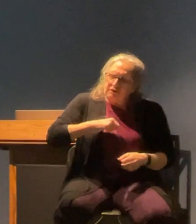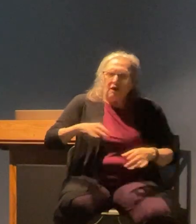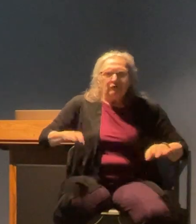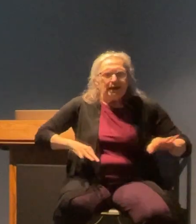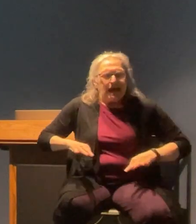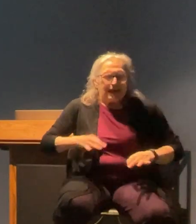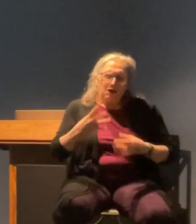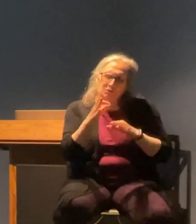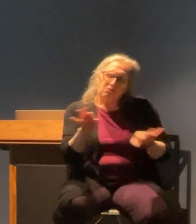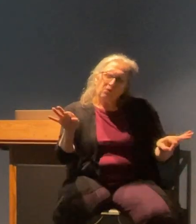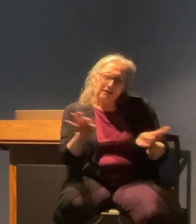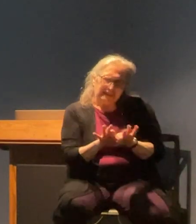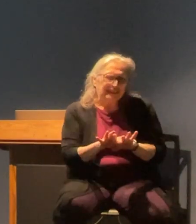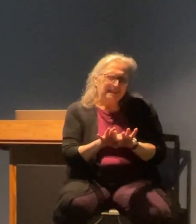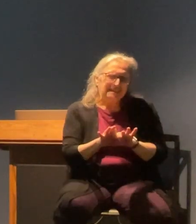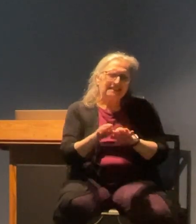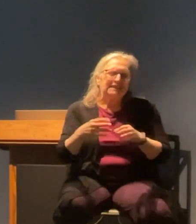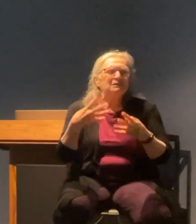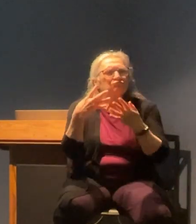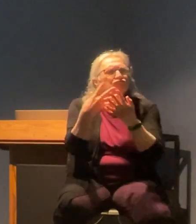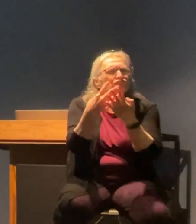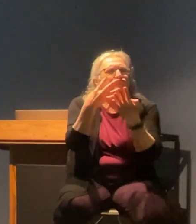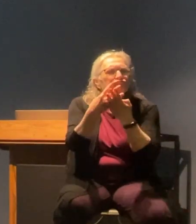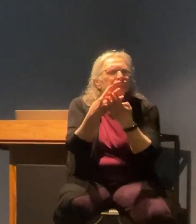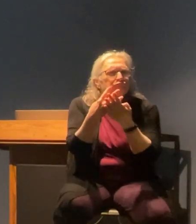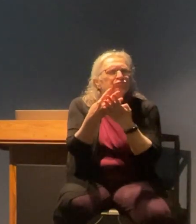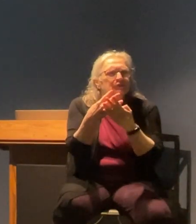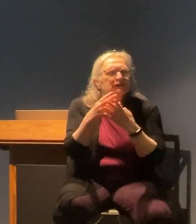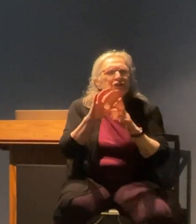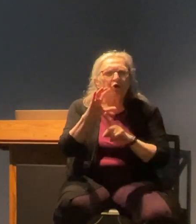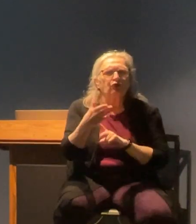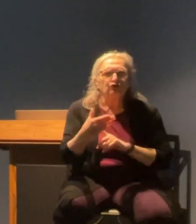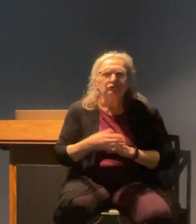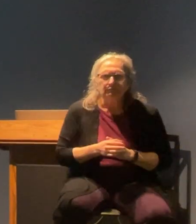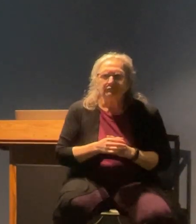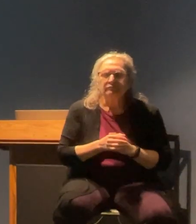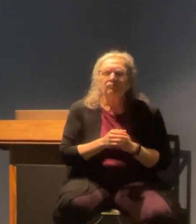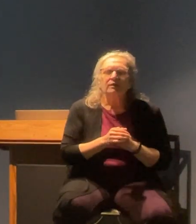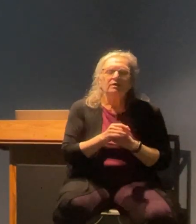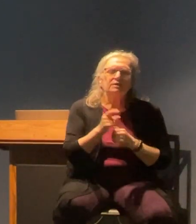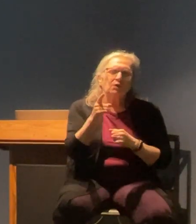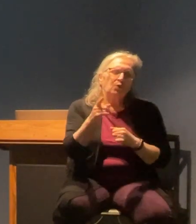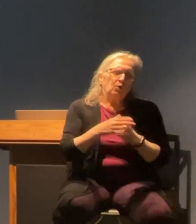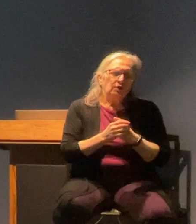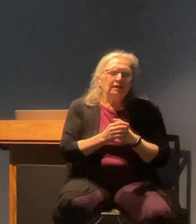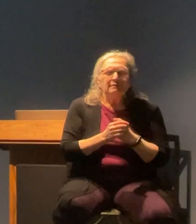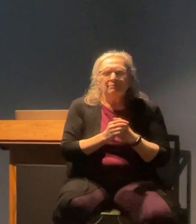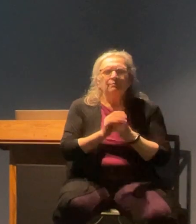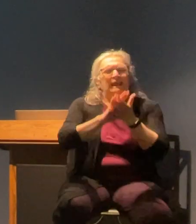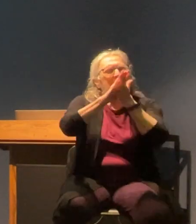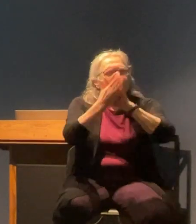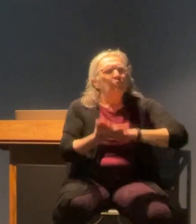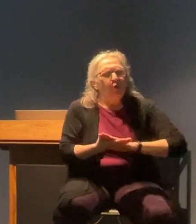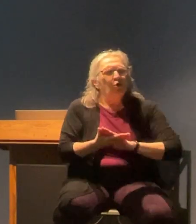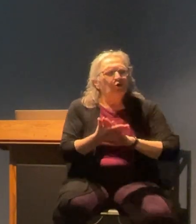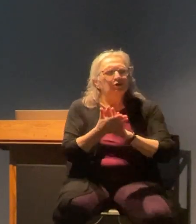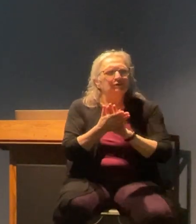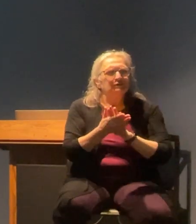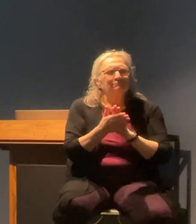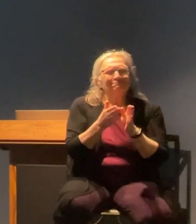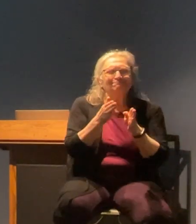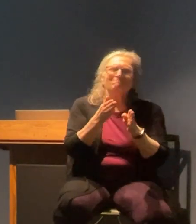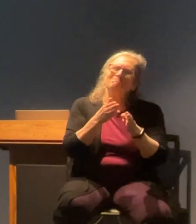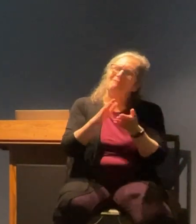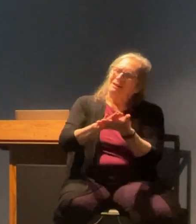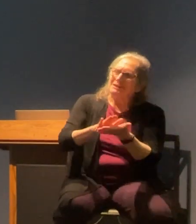culture. So that's where my relationship with fashion shifted, where I took on a more academic lens. Great. Okay, so now I